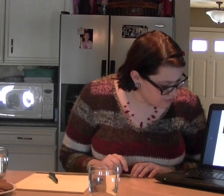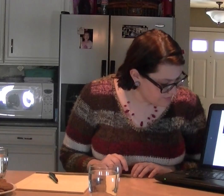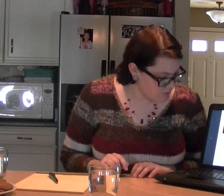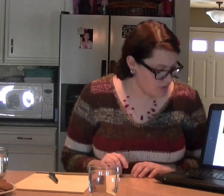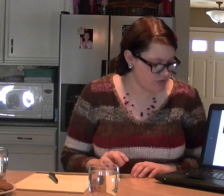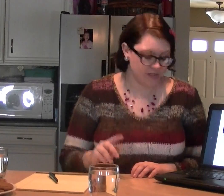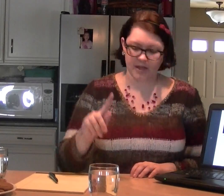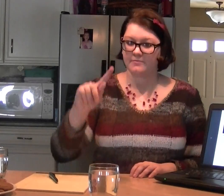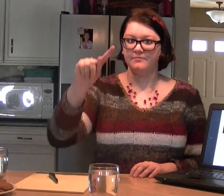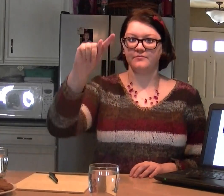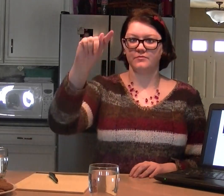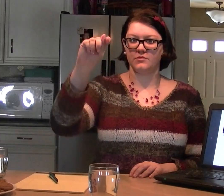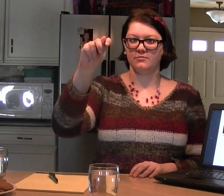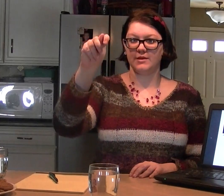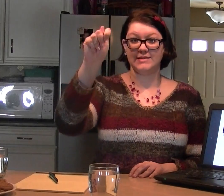For Tuesday, make a T,